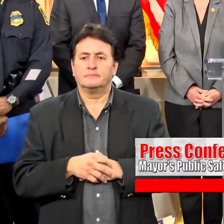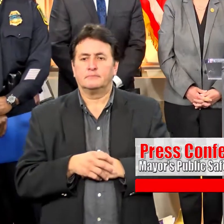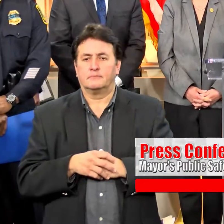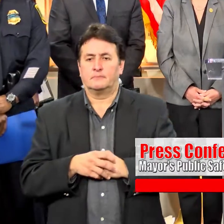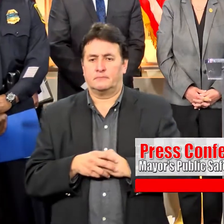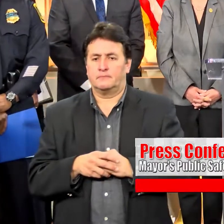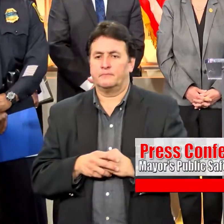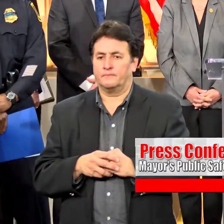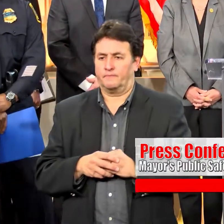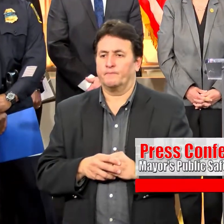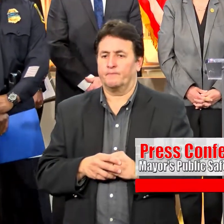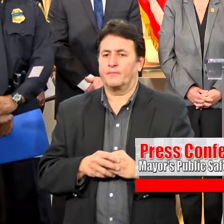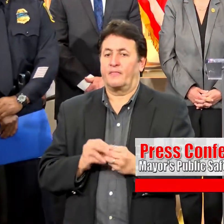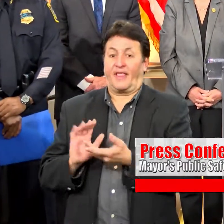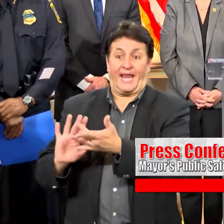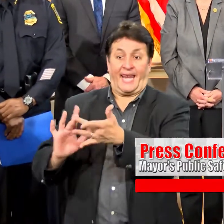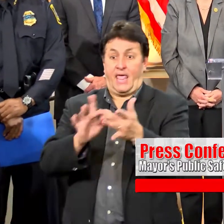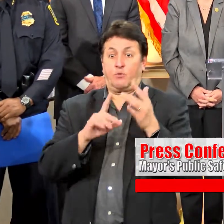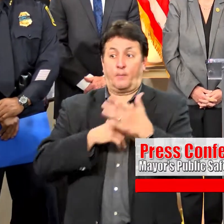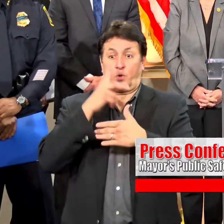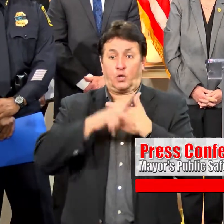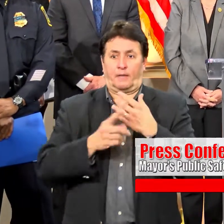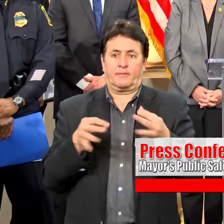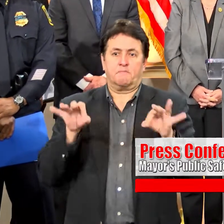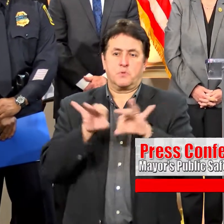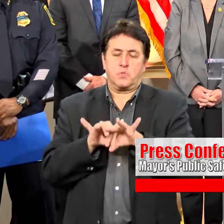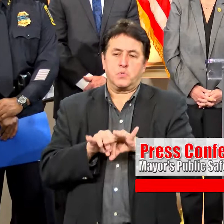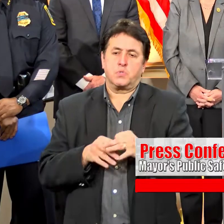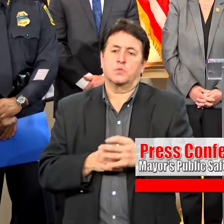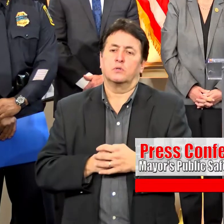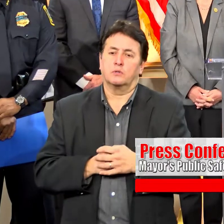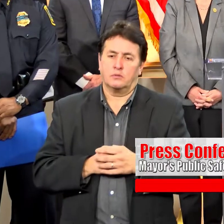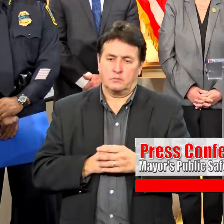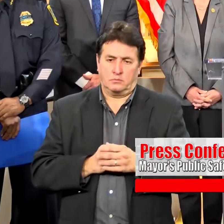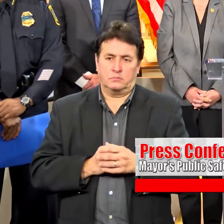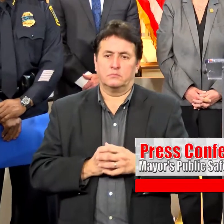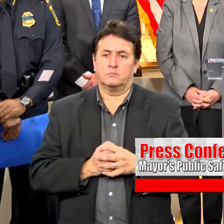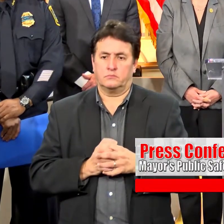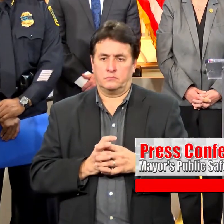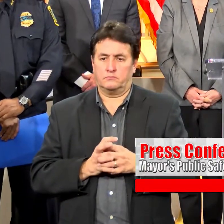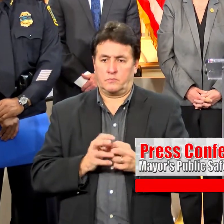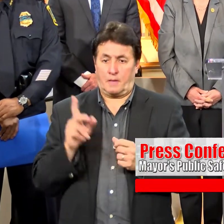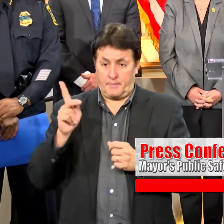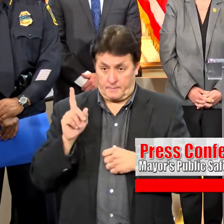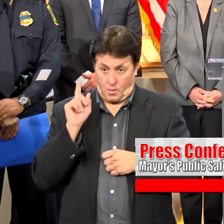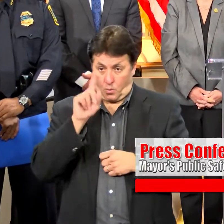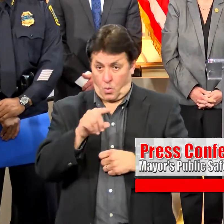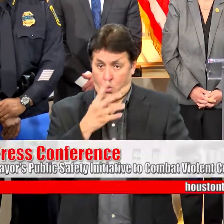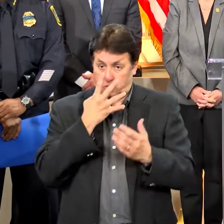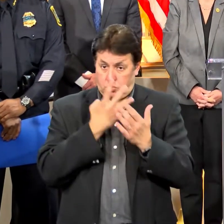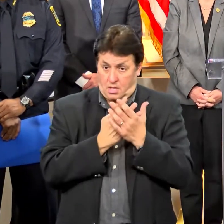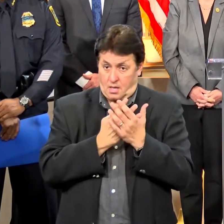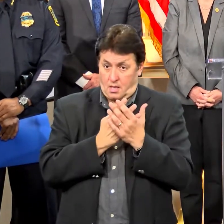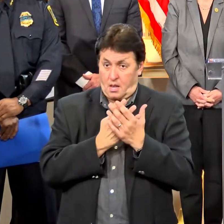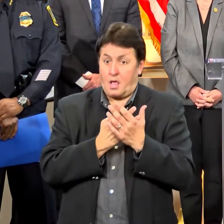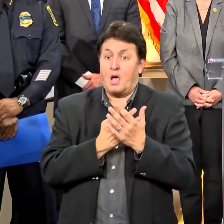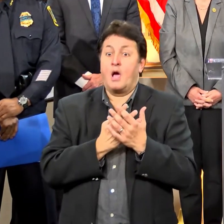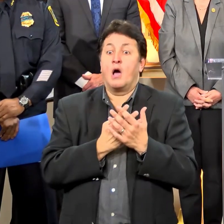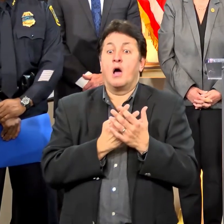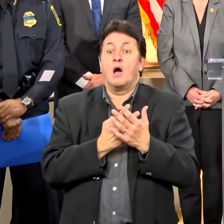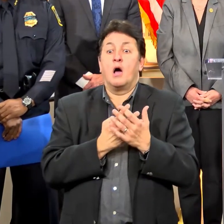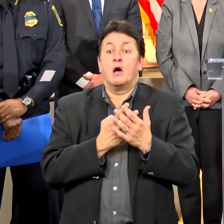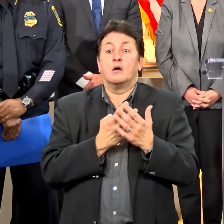This program is designed to help formerly incarcerated individuals reintegrate into the community by providing access